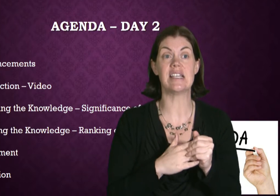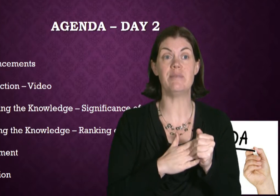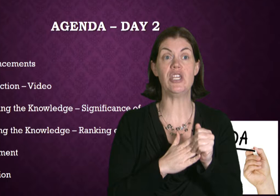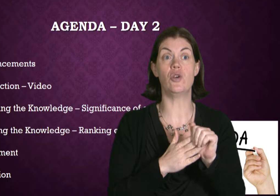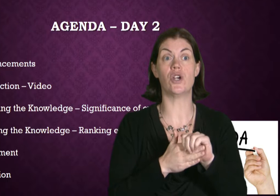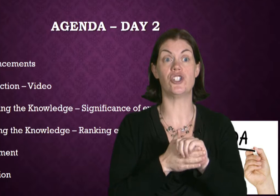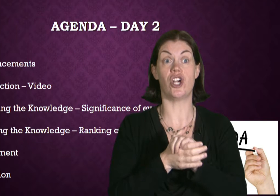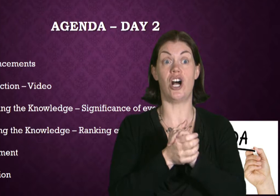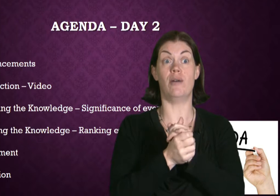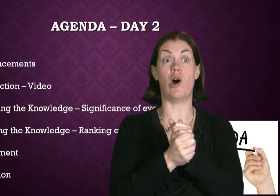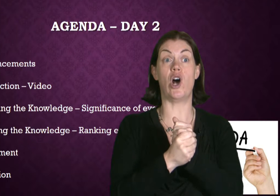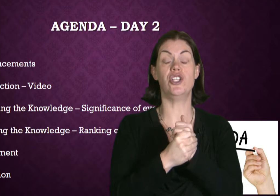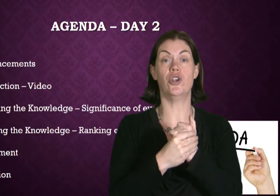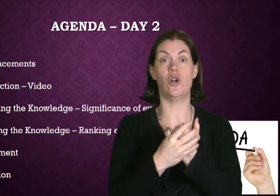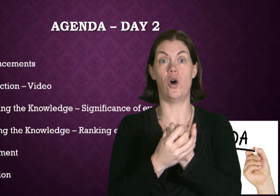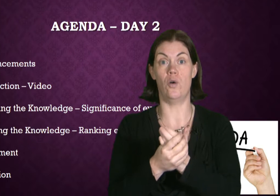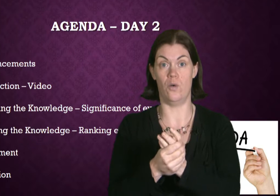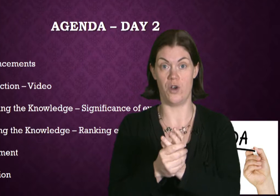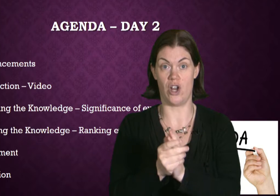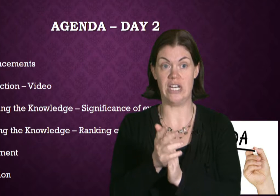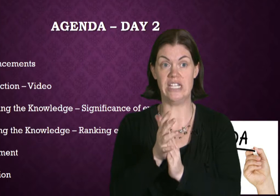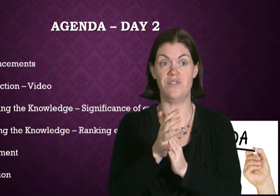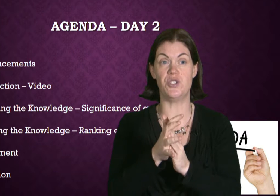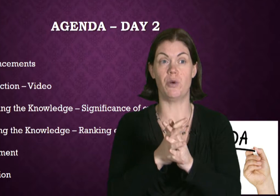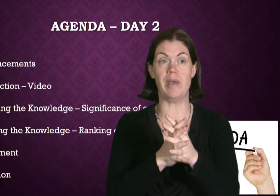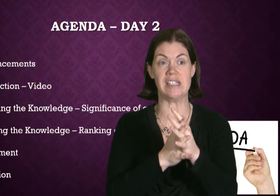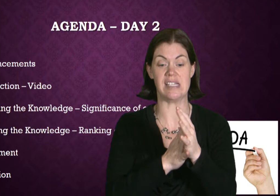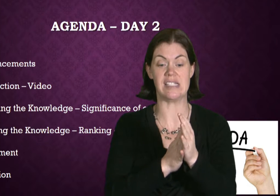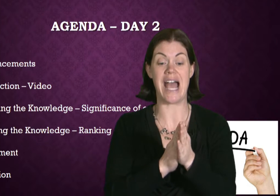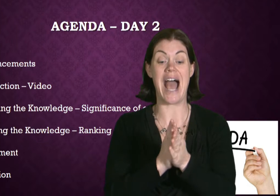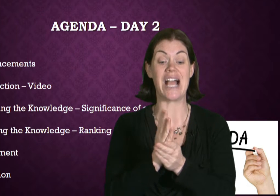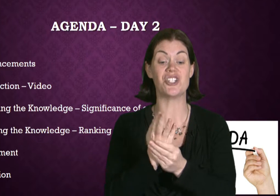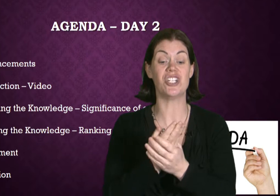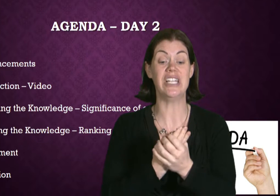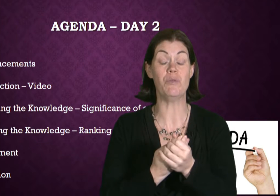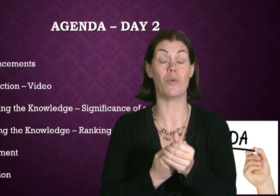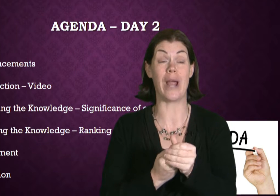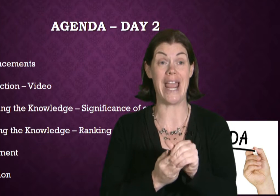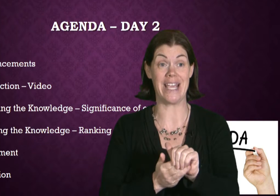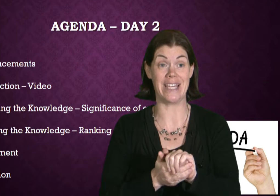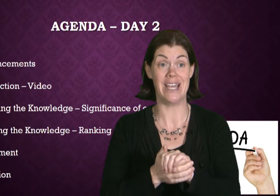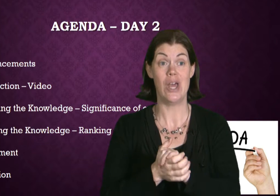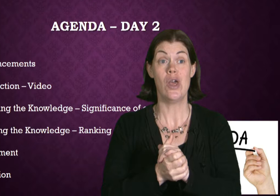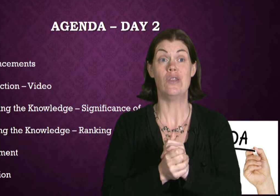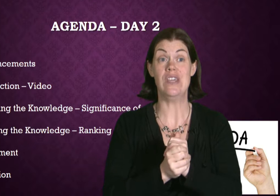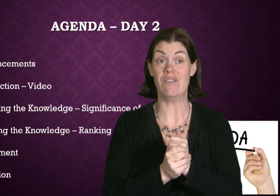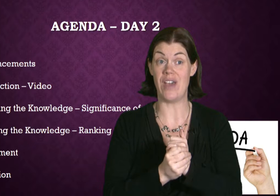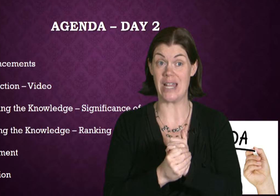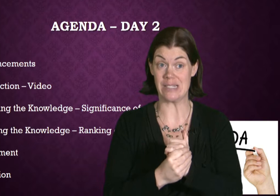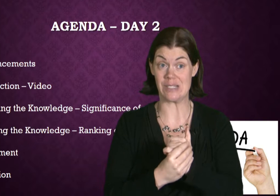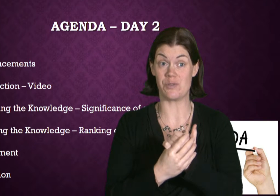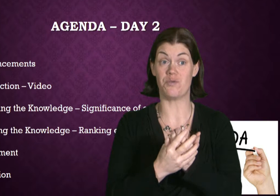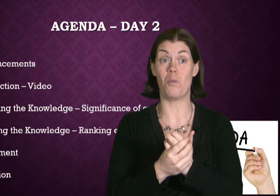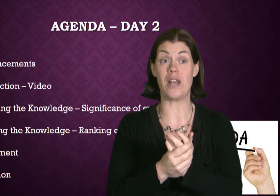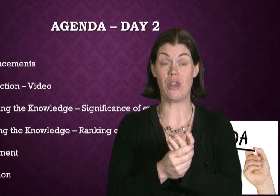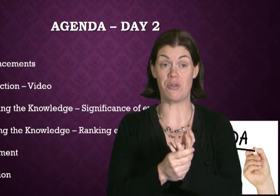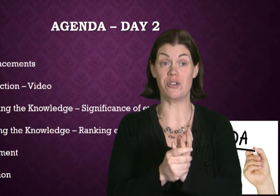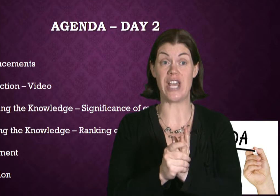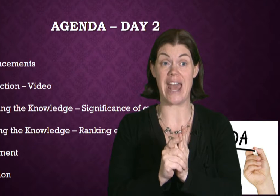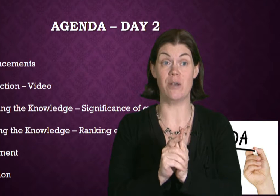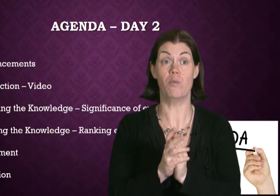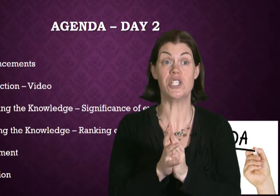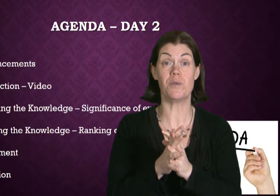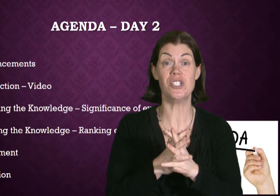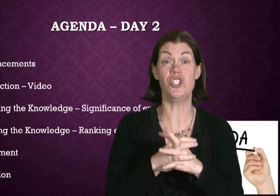then it's going to be your job on your own, on an individual basis, to actually rank the events 1